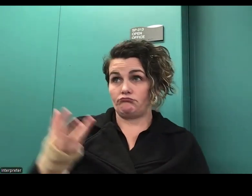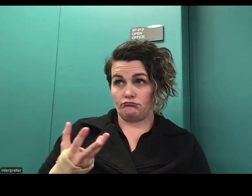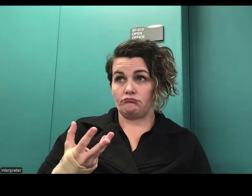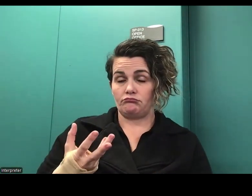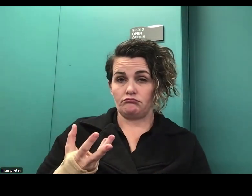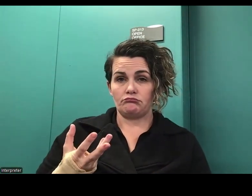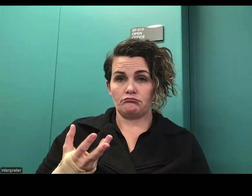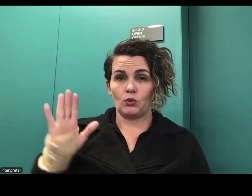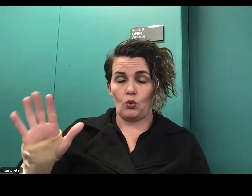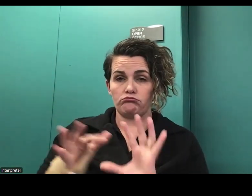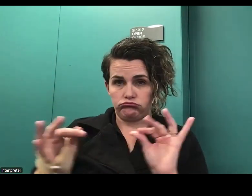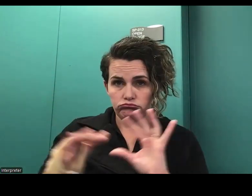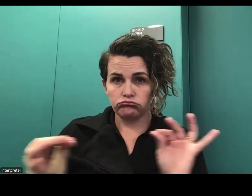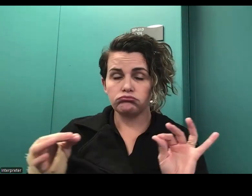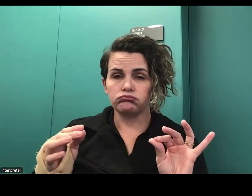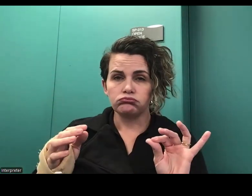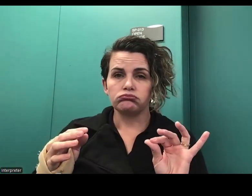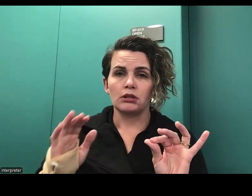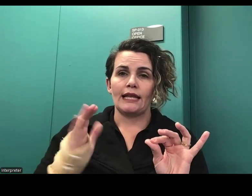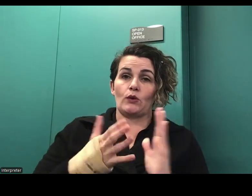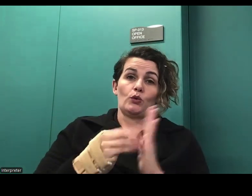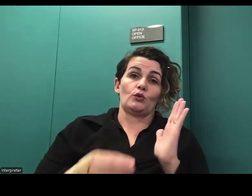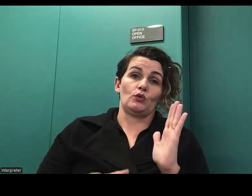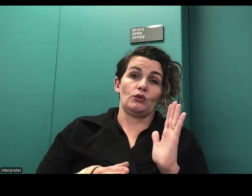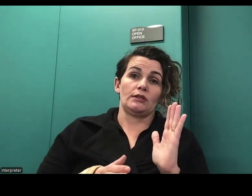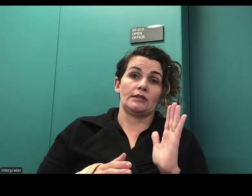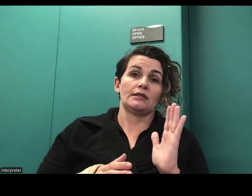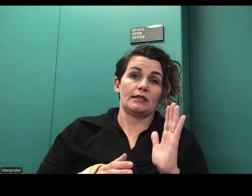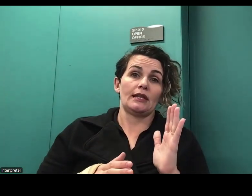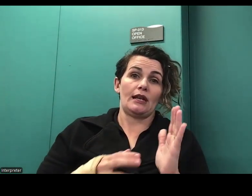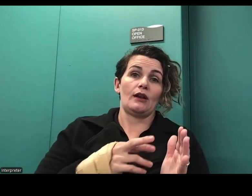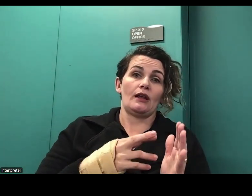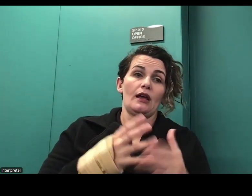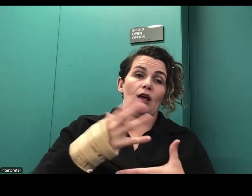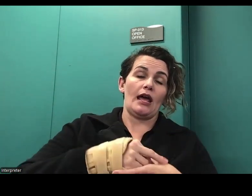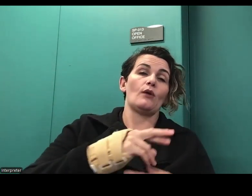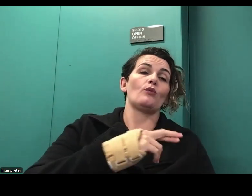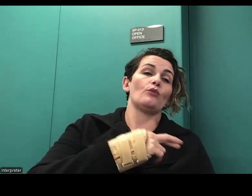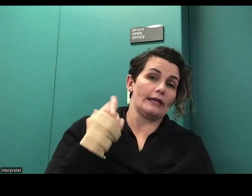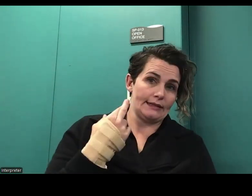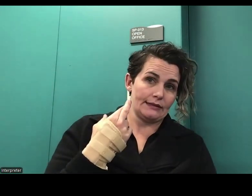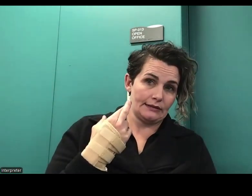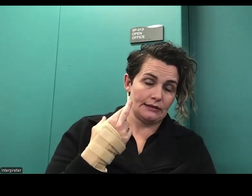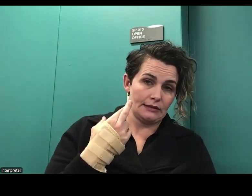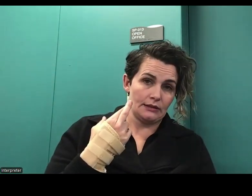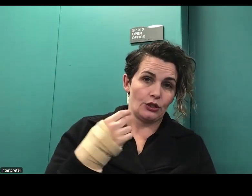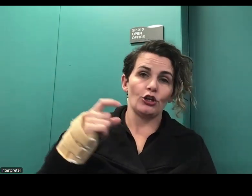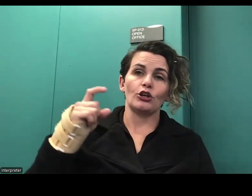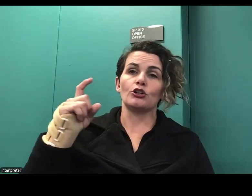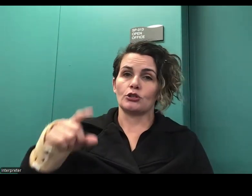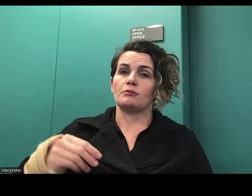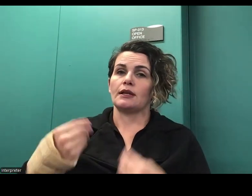that our students who are at risk for whatever reason should be